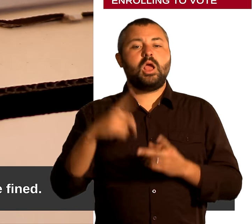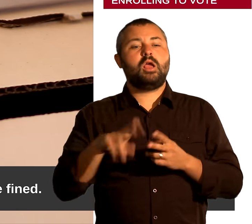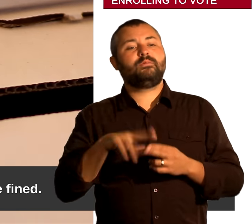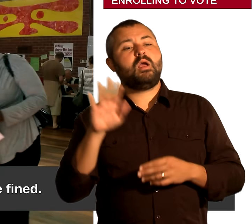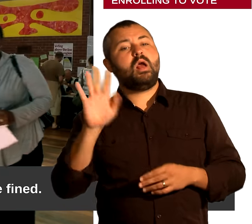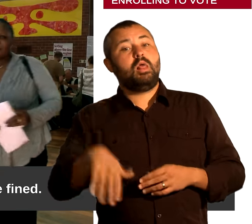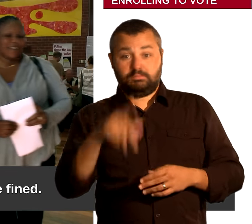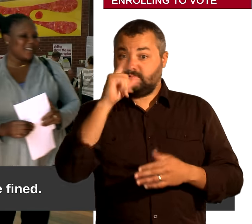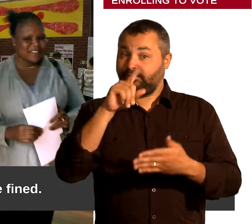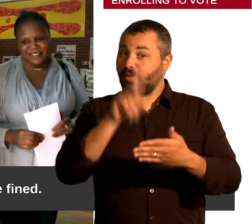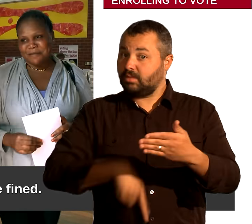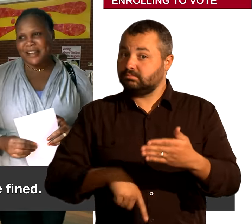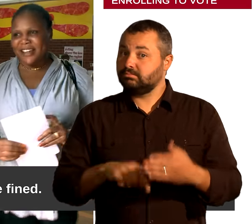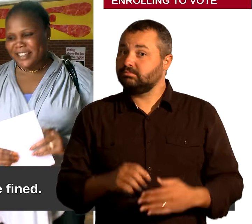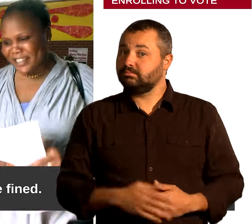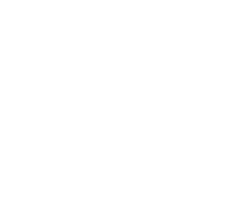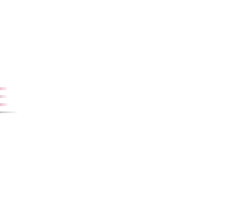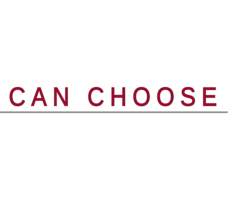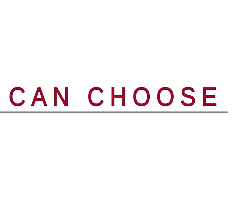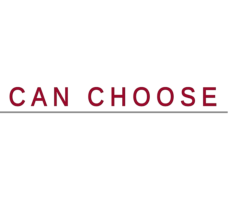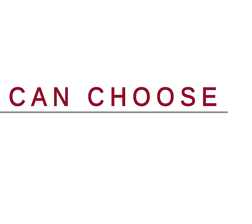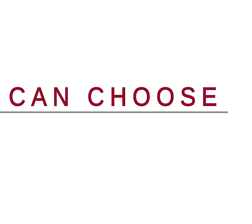If you don't, you can be fined.